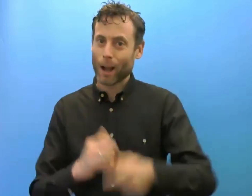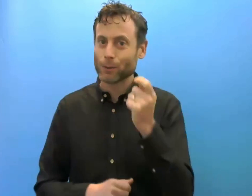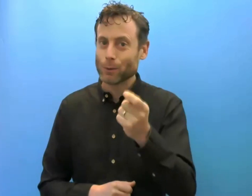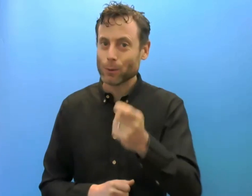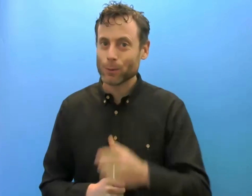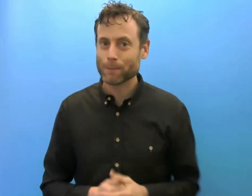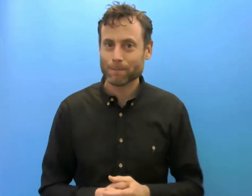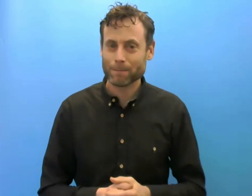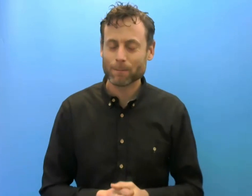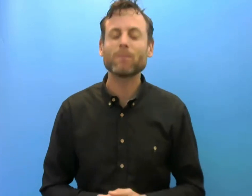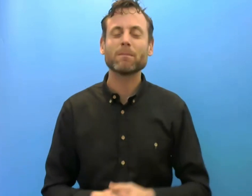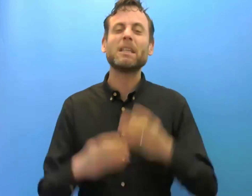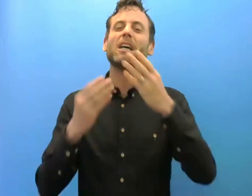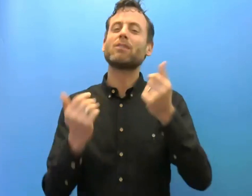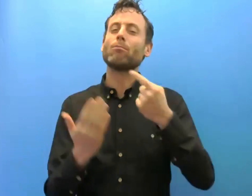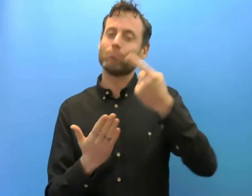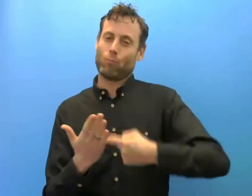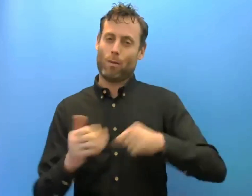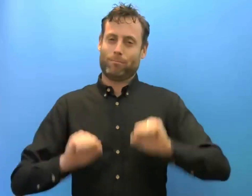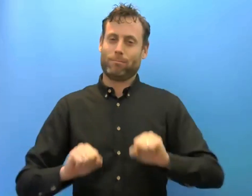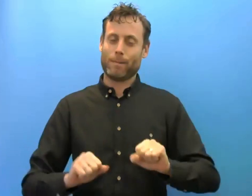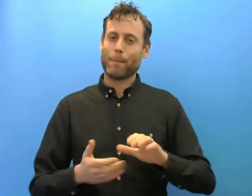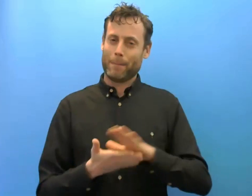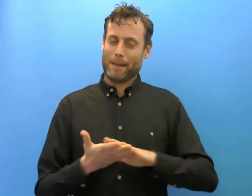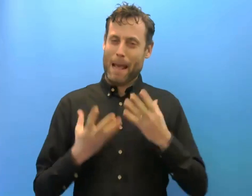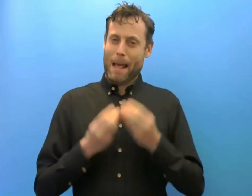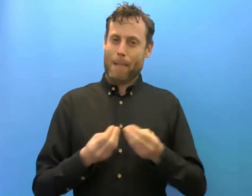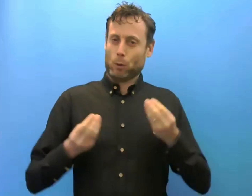Firstly, a bit of housekeeping from us to make things run smoothly.